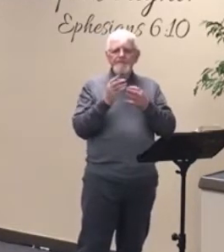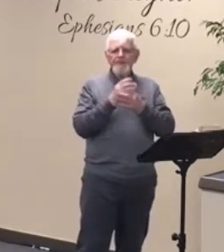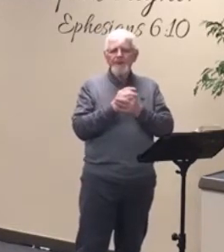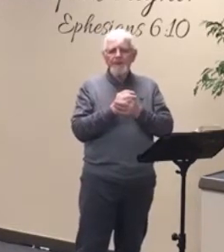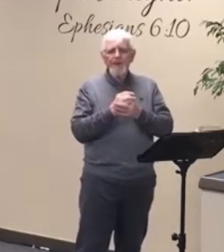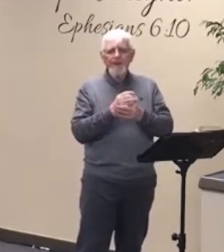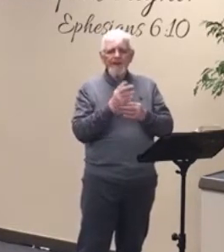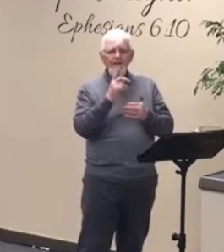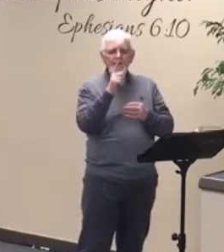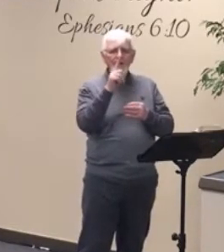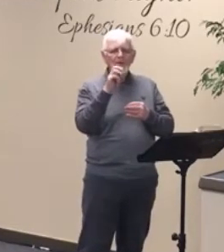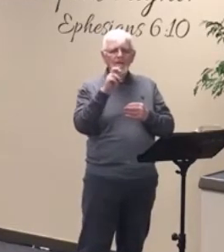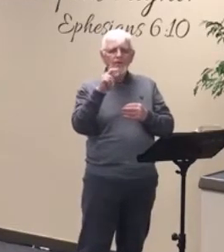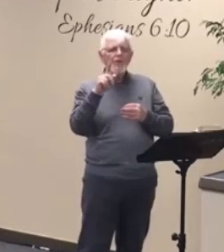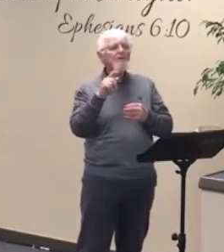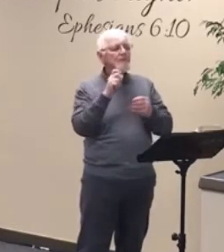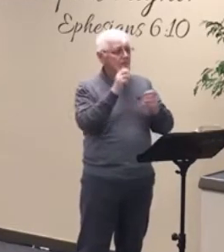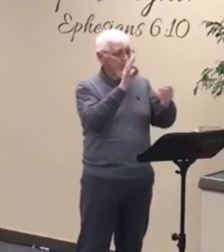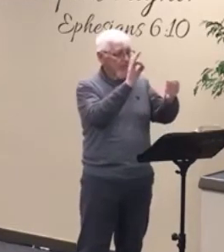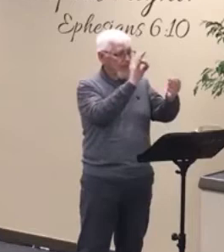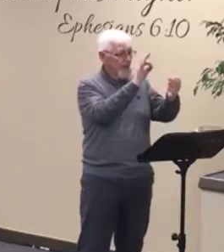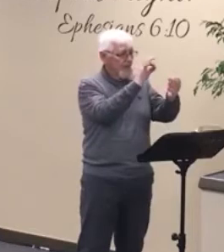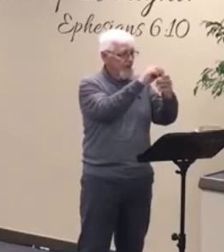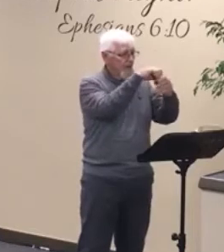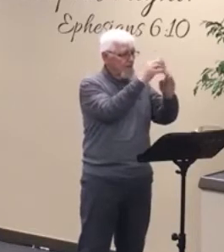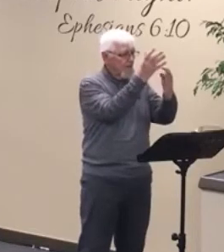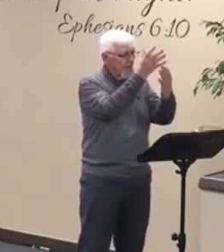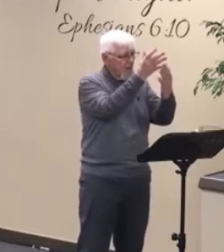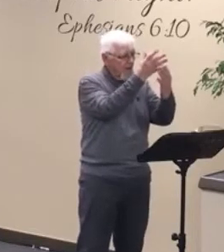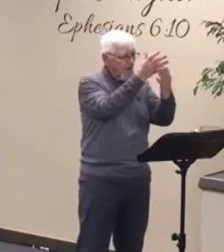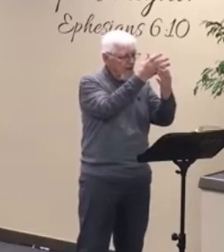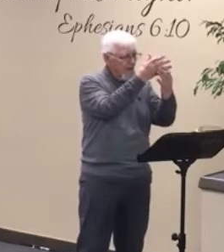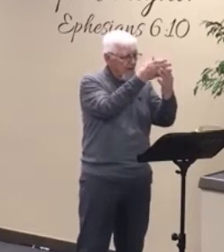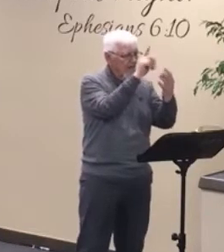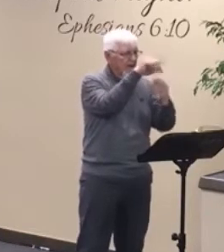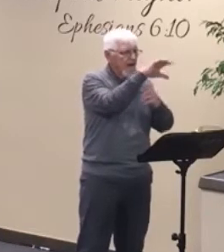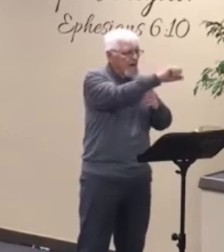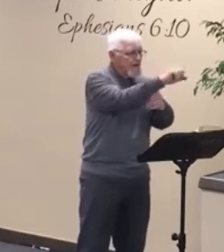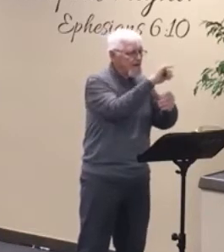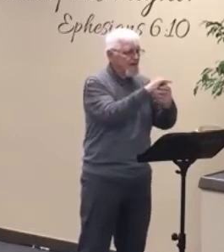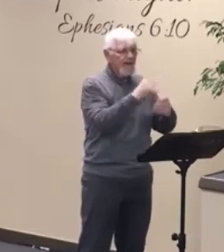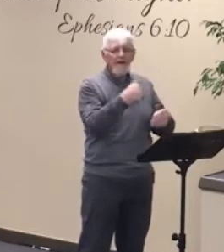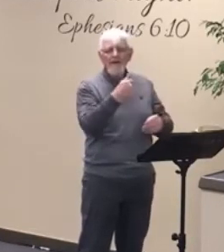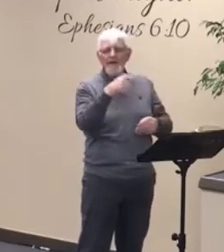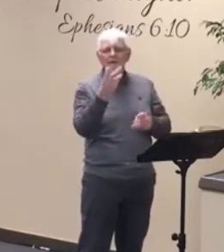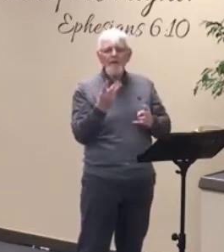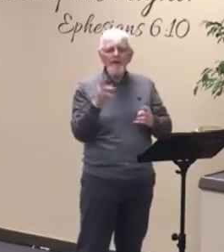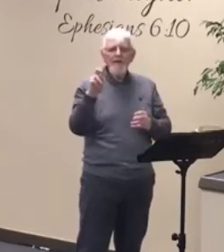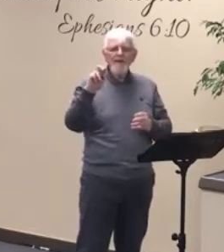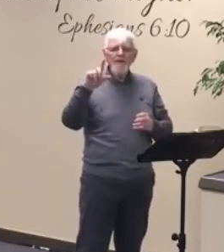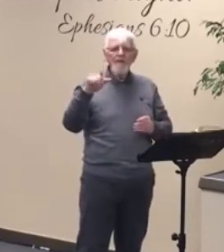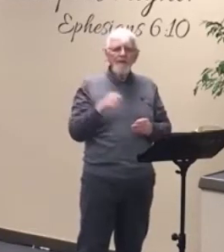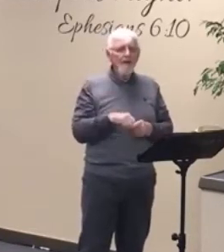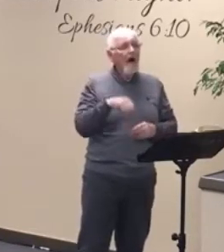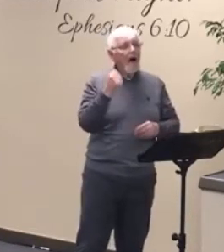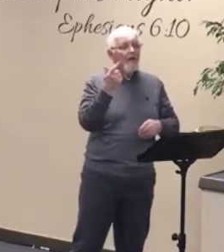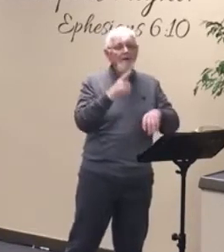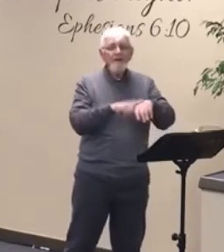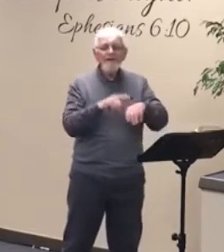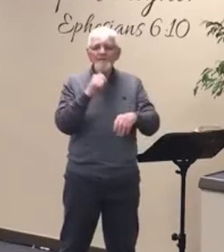one tool is the only tool that fits in that spot where you cannot reach any other way. Otherwise, 364 days out of the year, it sits in a